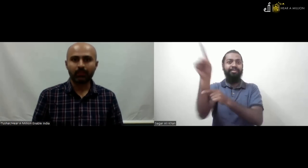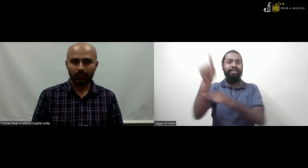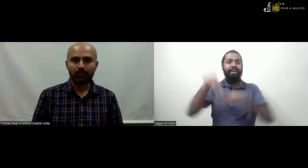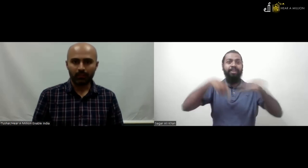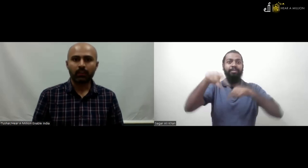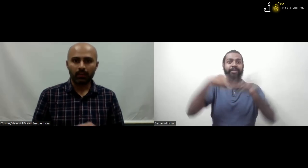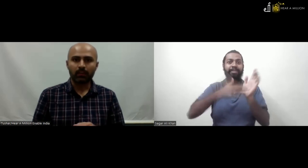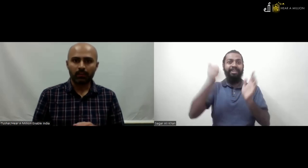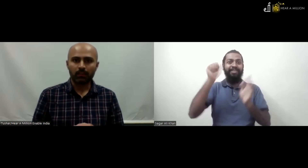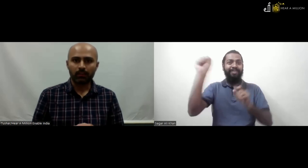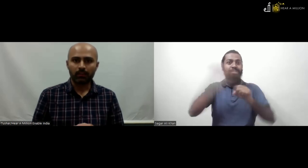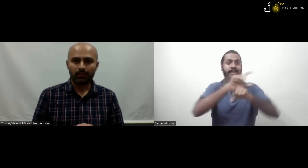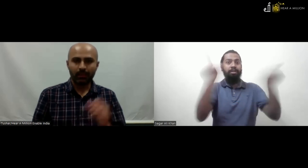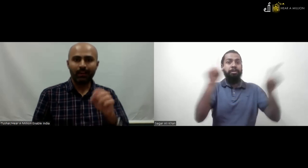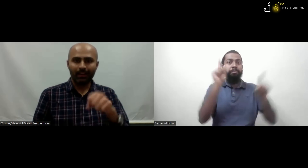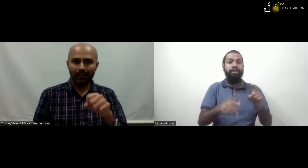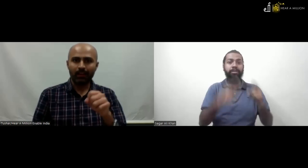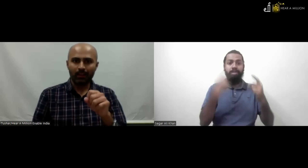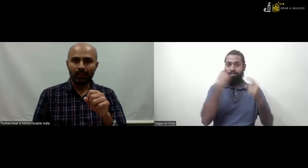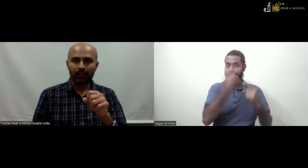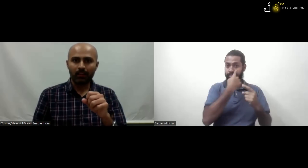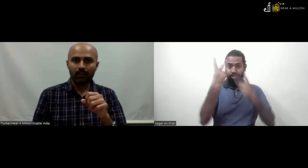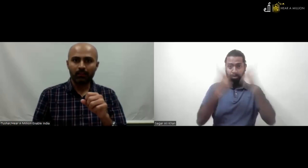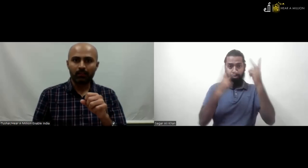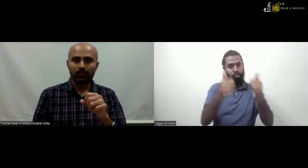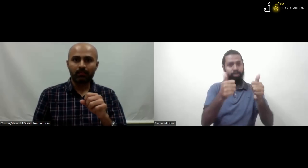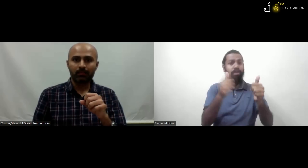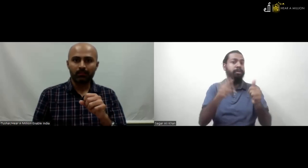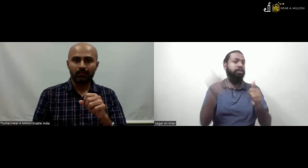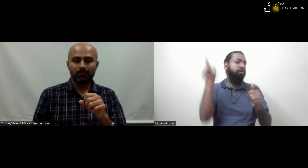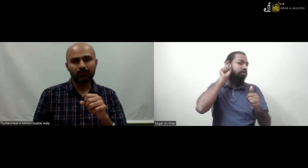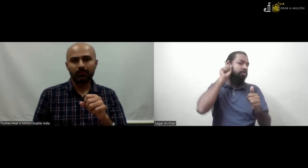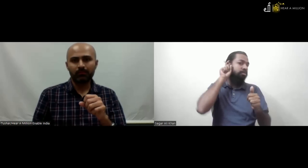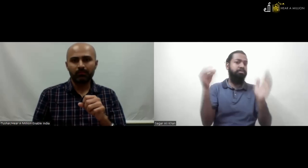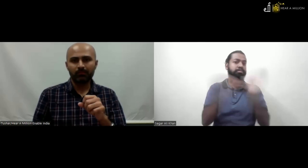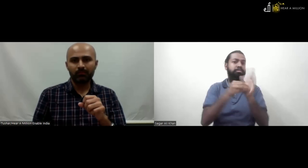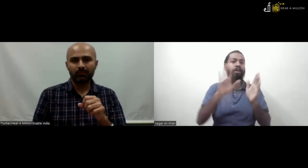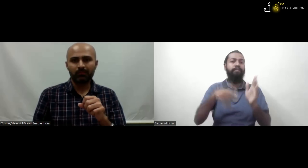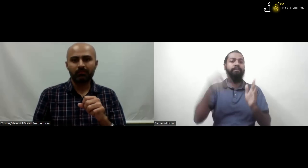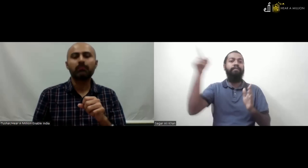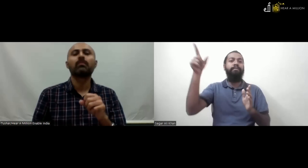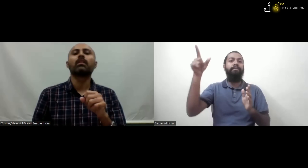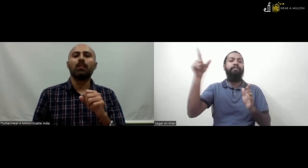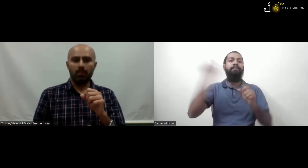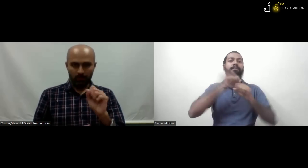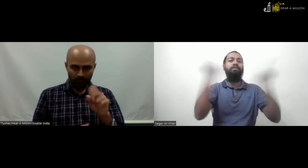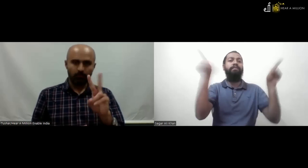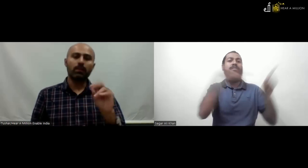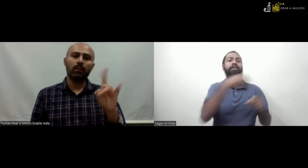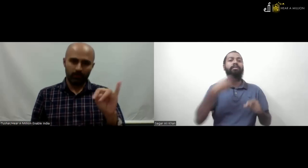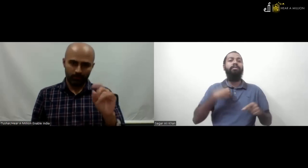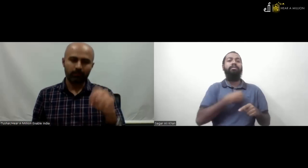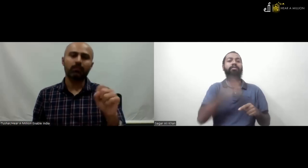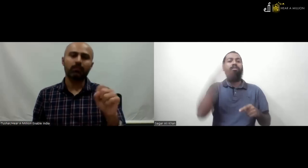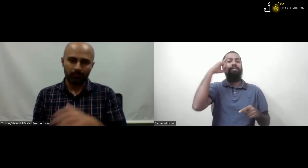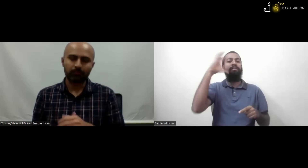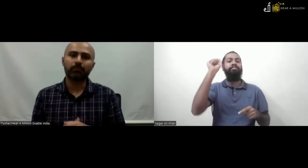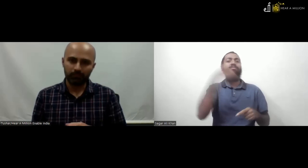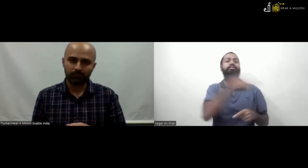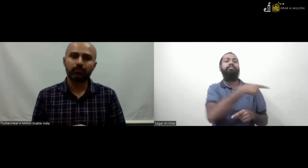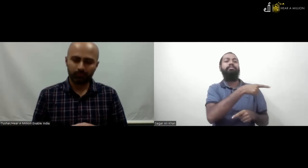hear. I use rear view mirrors. And in 2016 also, that, there was the order which was